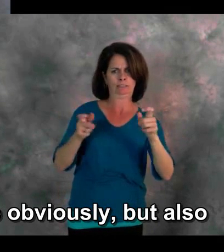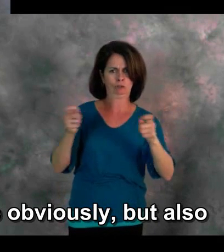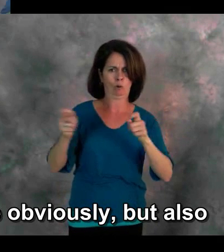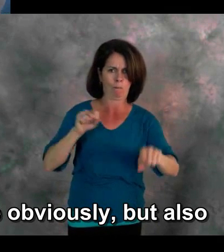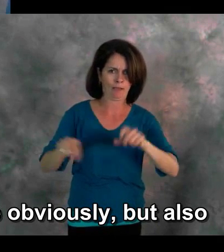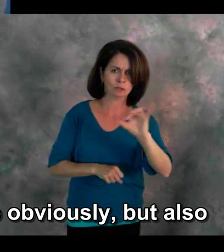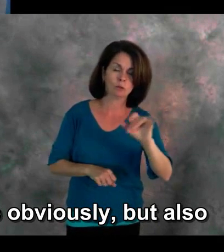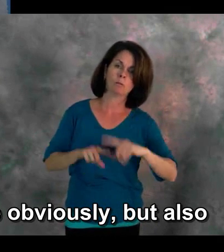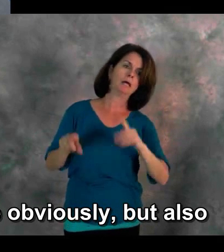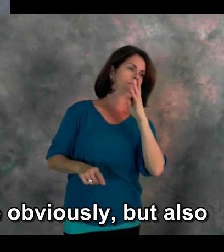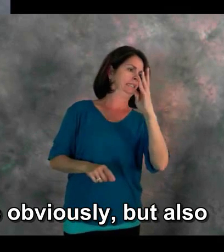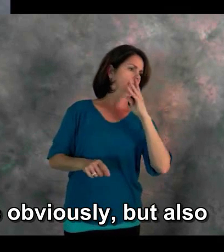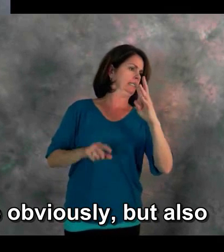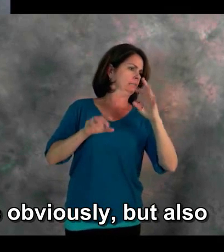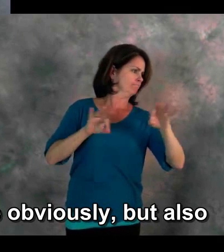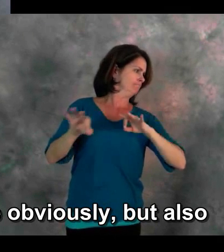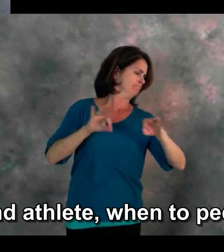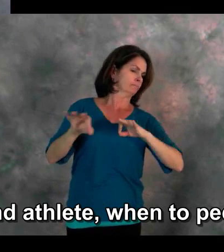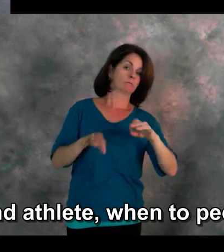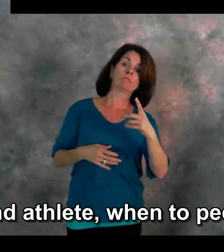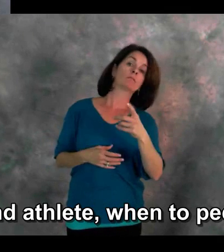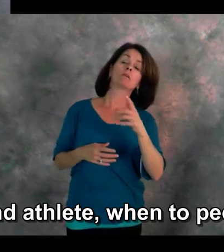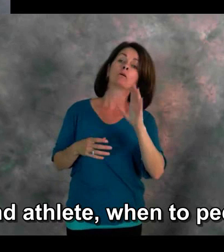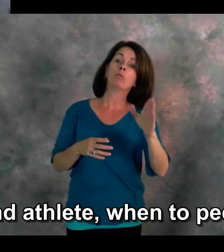controlling the bike, obviously, but also for